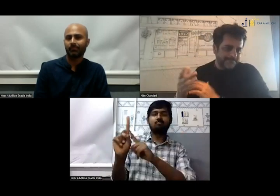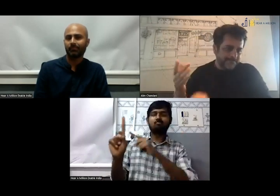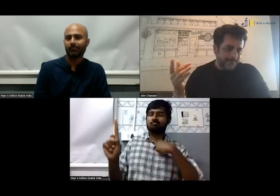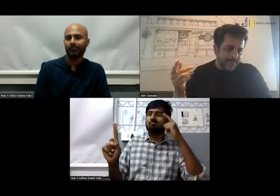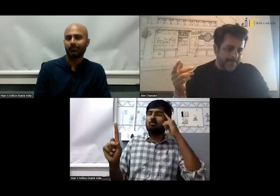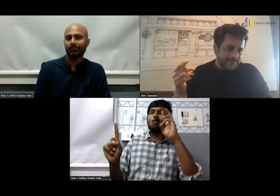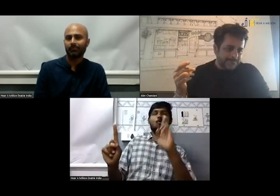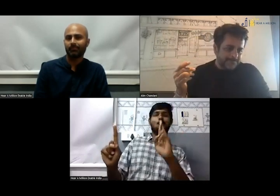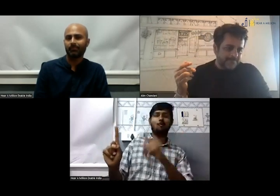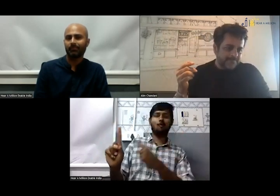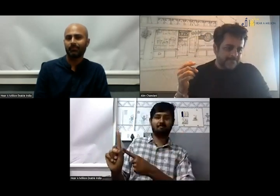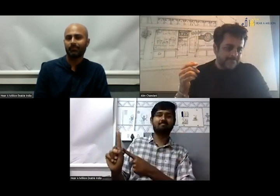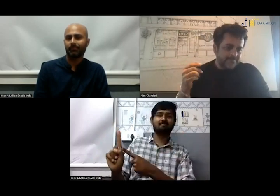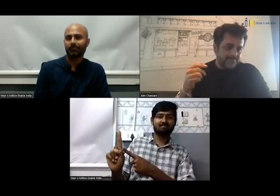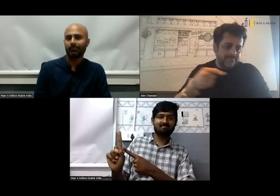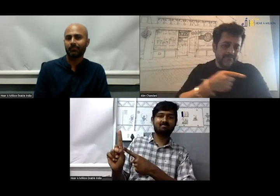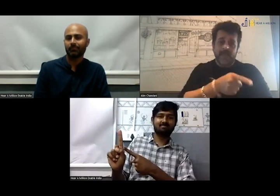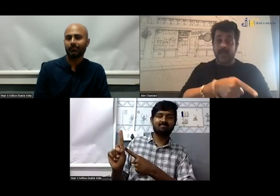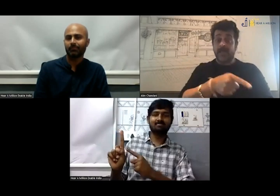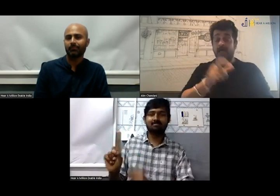that people's life could get better.